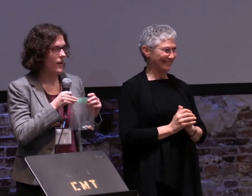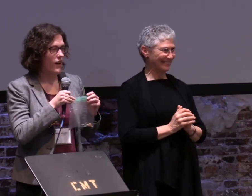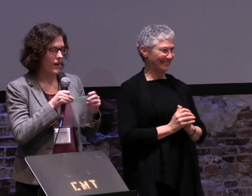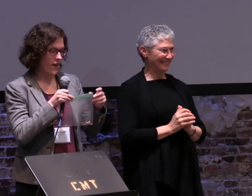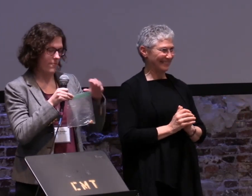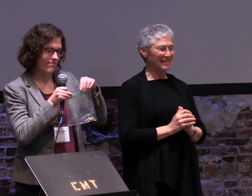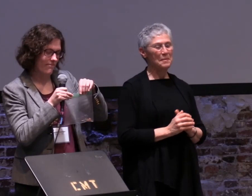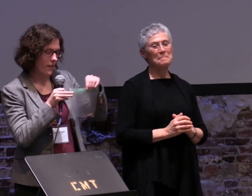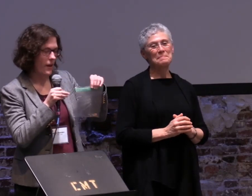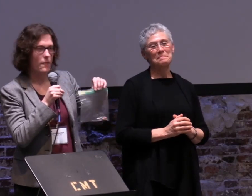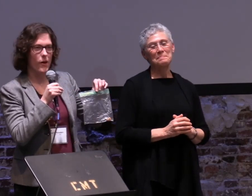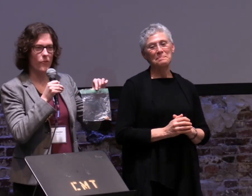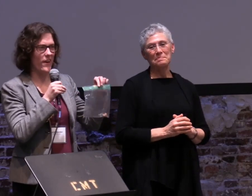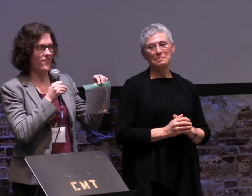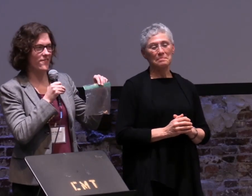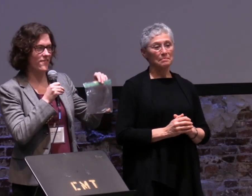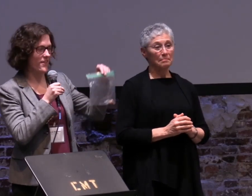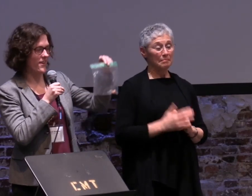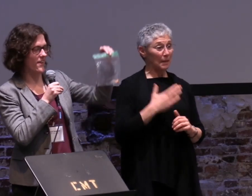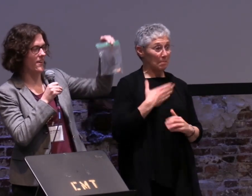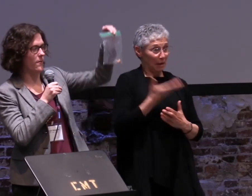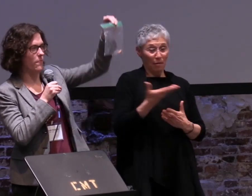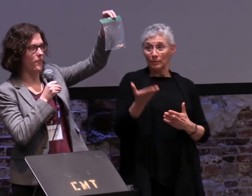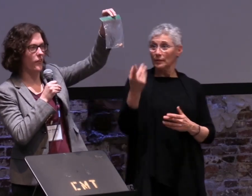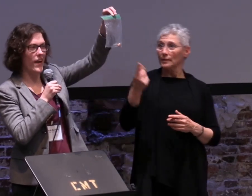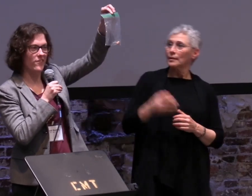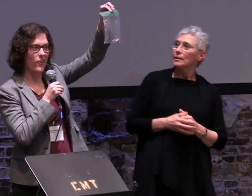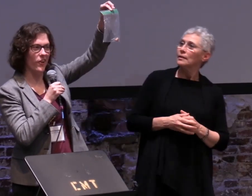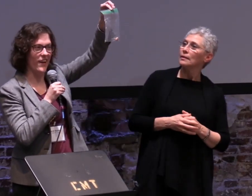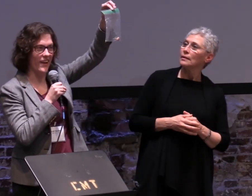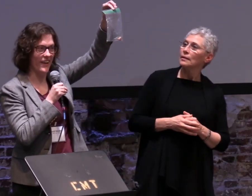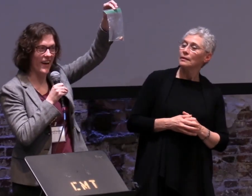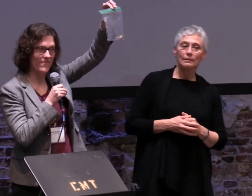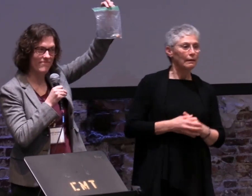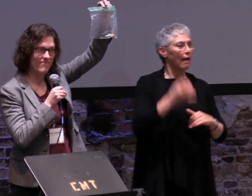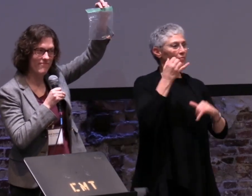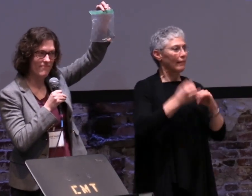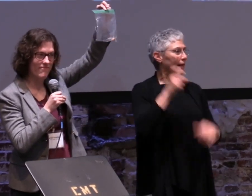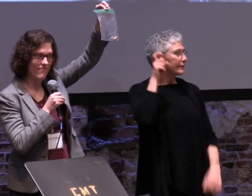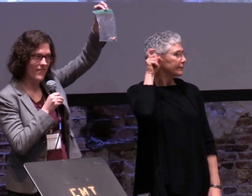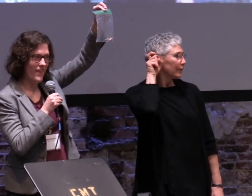My artifacts, the last hearing aid I got,